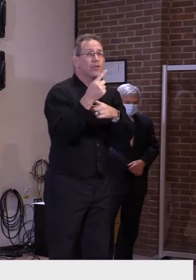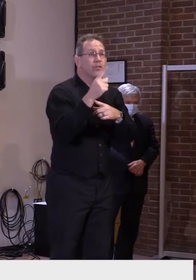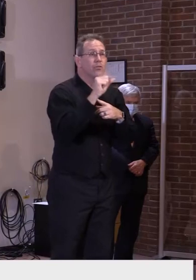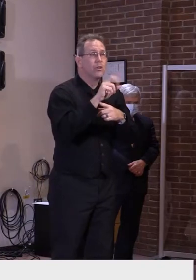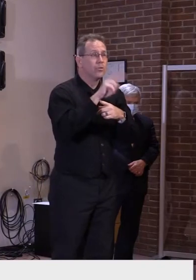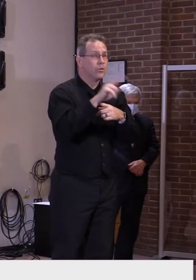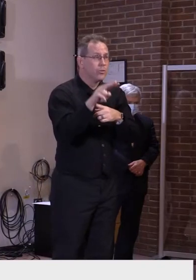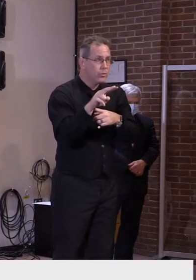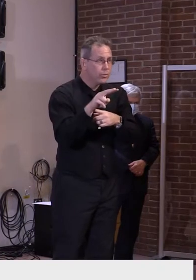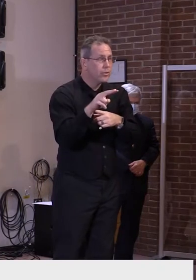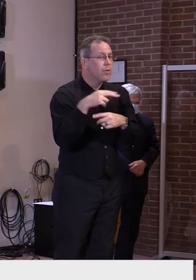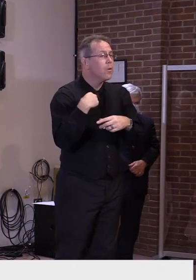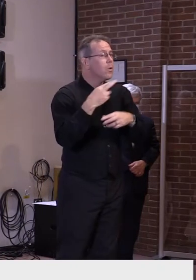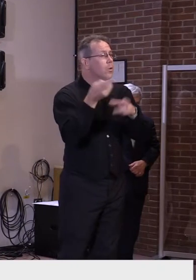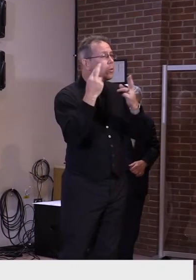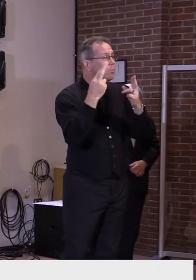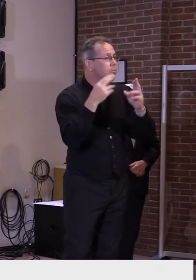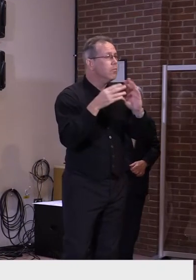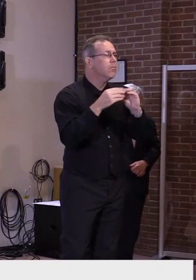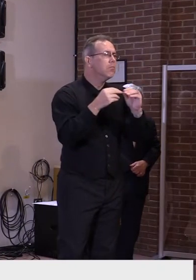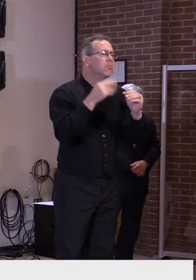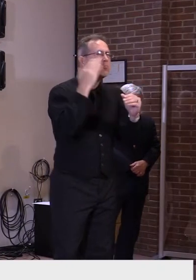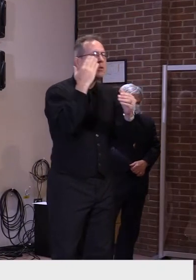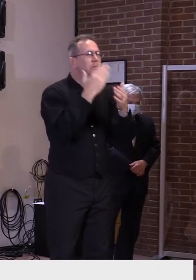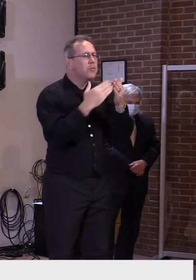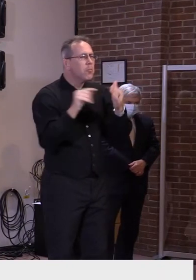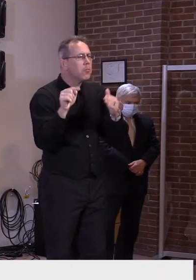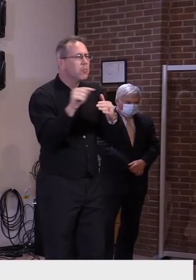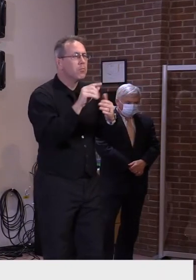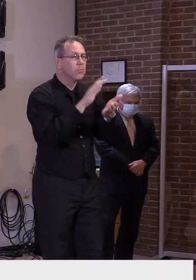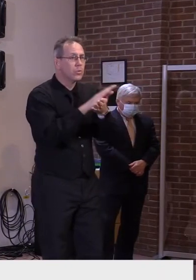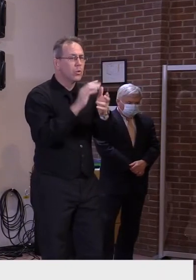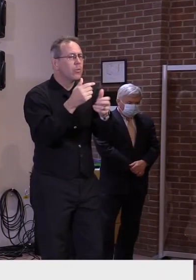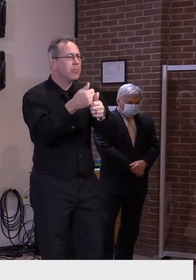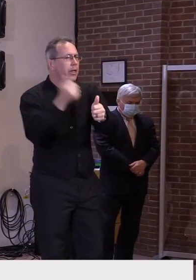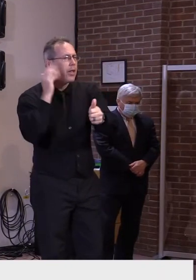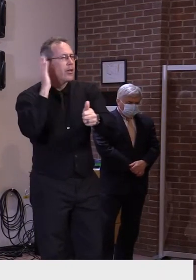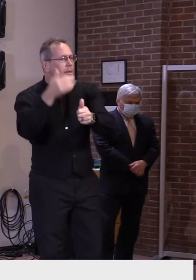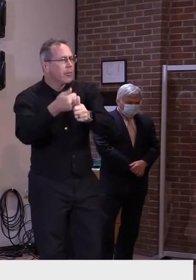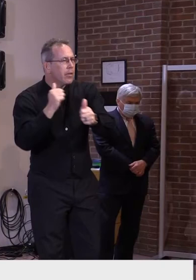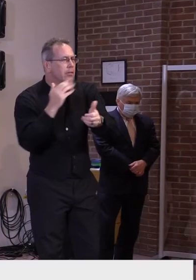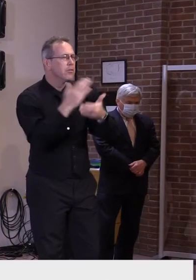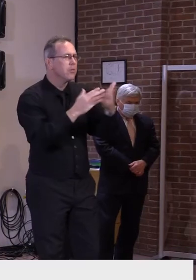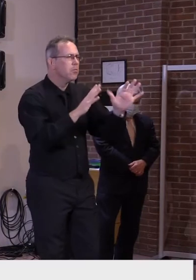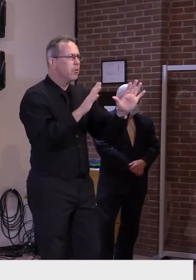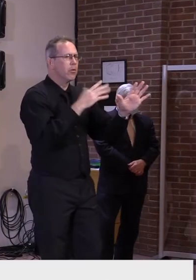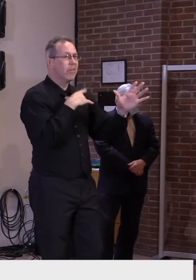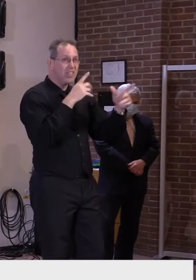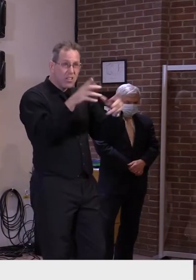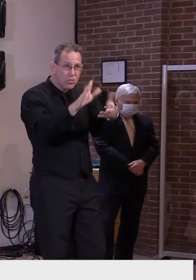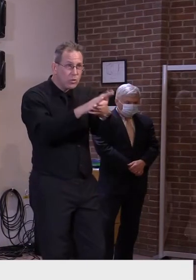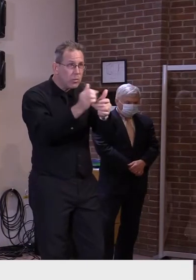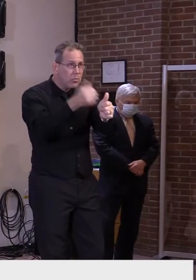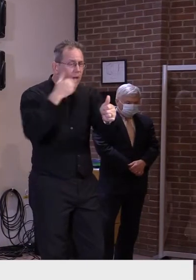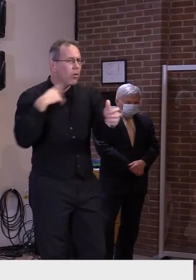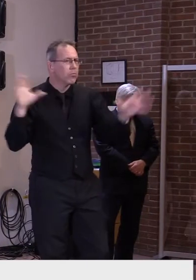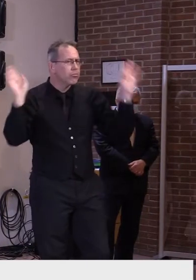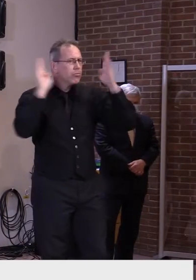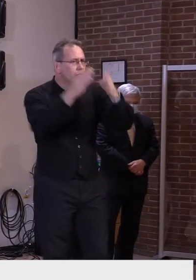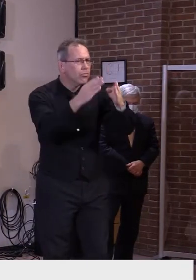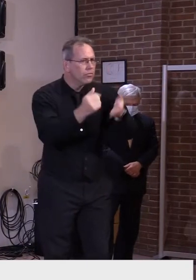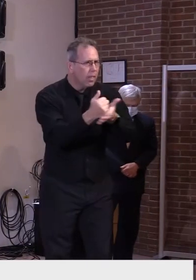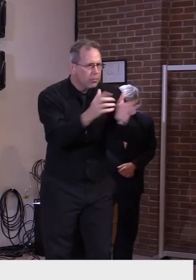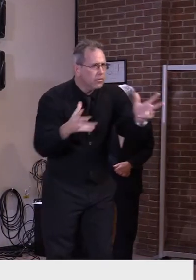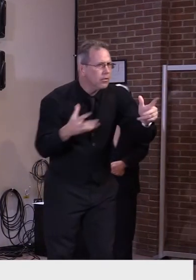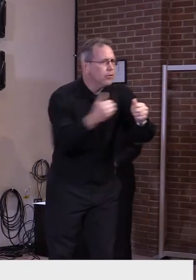see places that are going to need more support than others. And I think our disposition at the state level would then shift to sort of a targeted